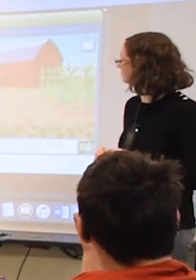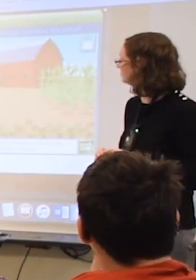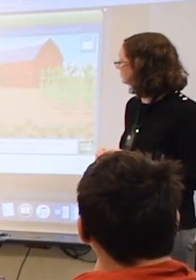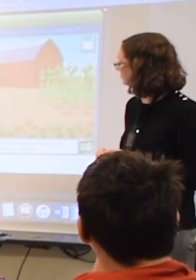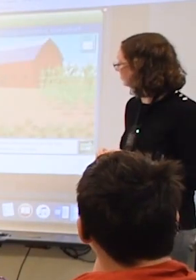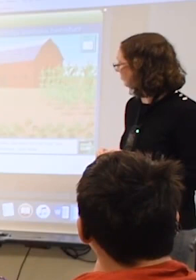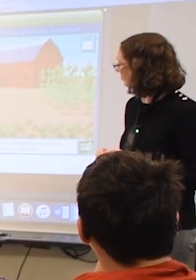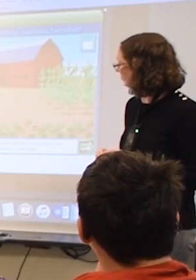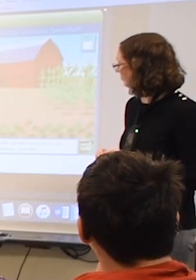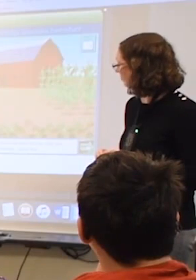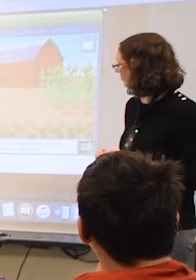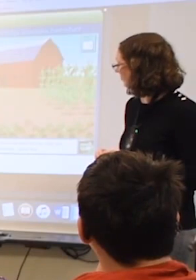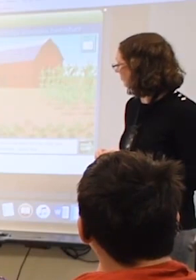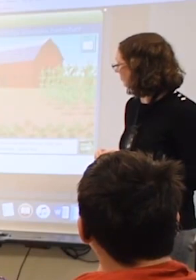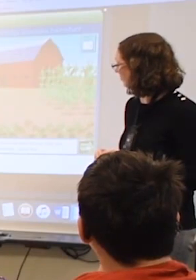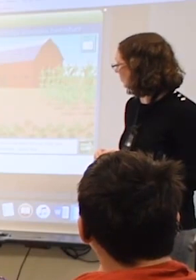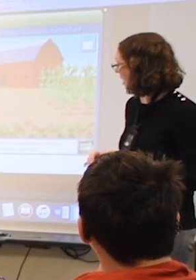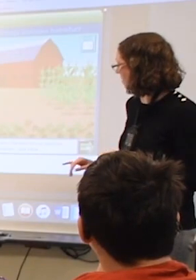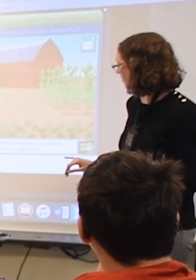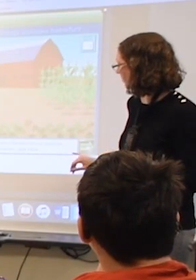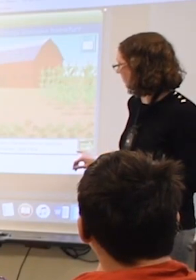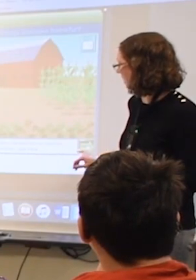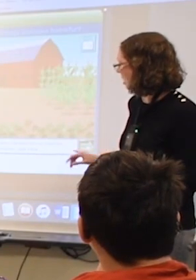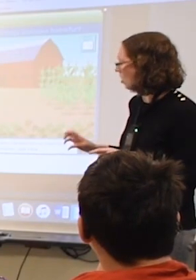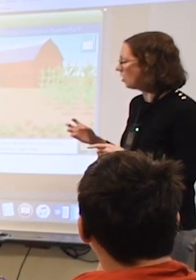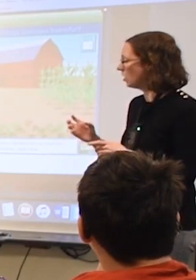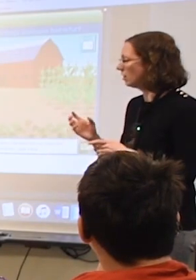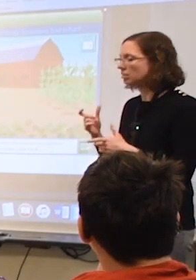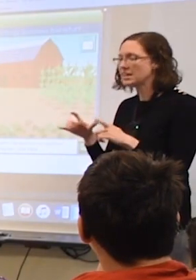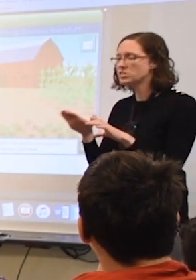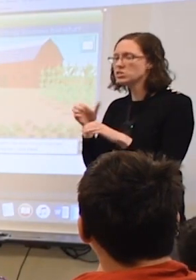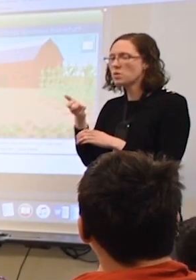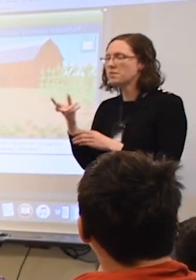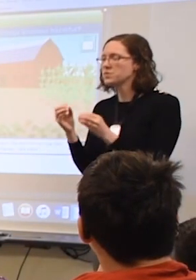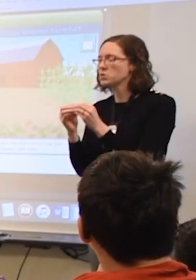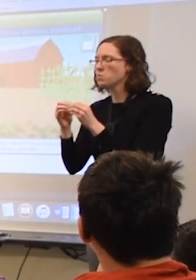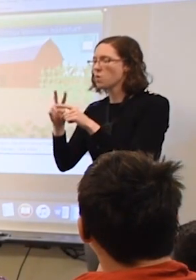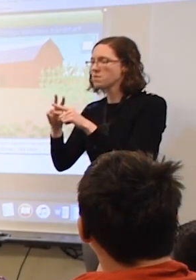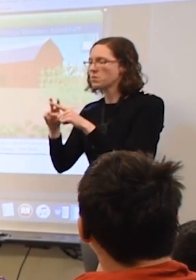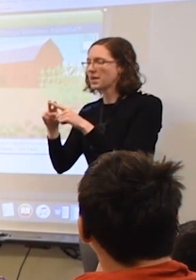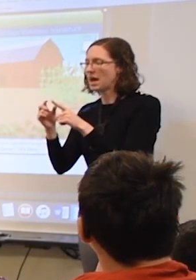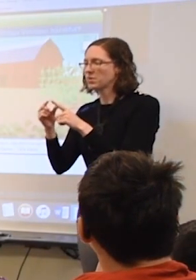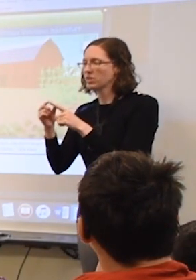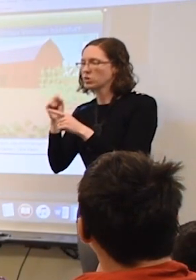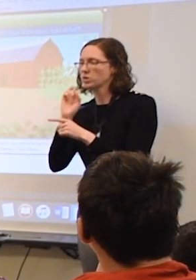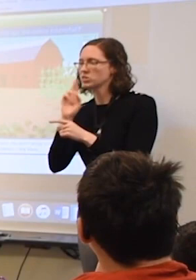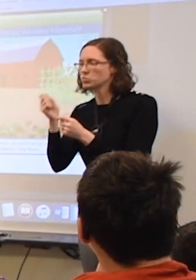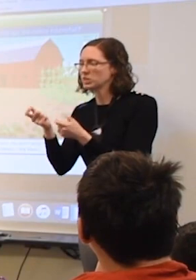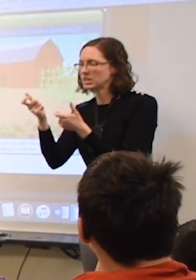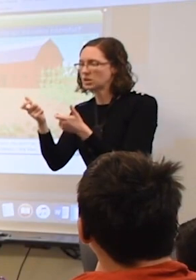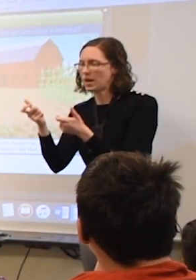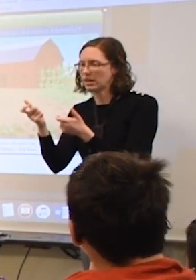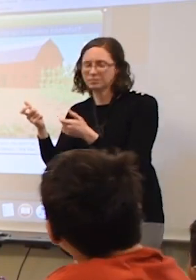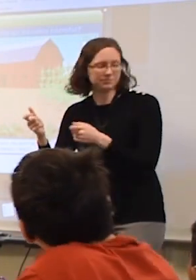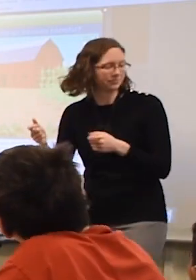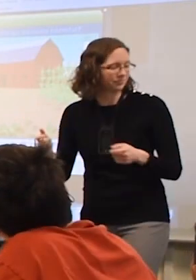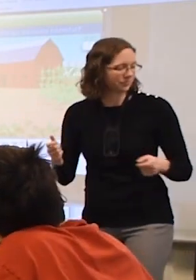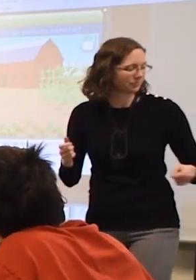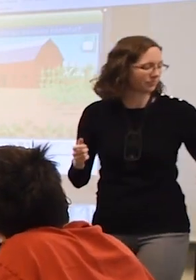impact auditory, speech, and spoken language development. The following benefits of sign